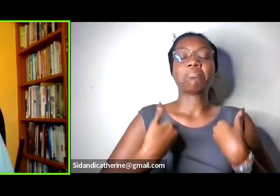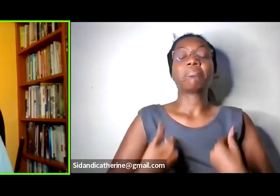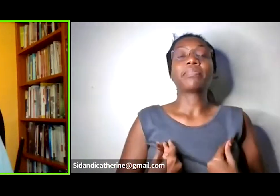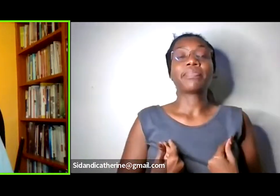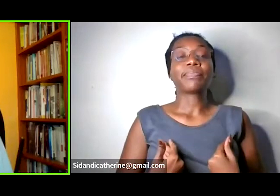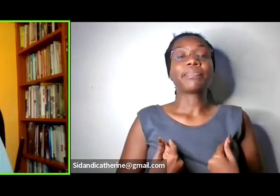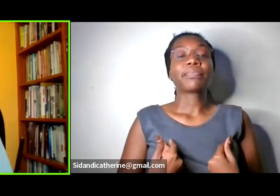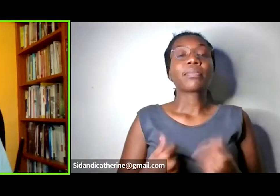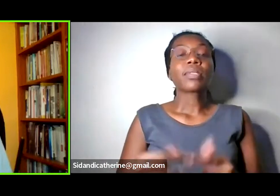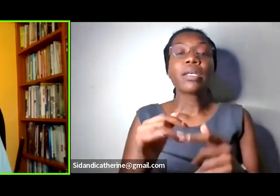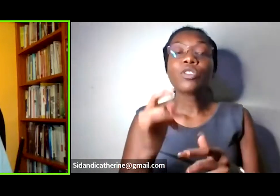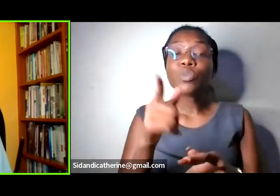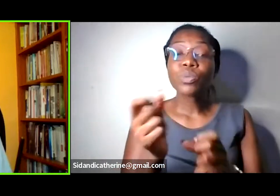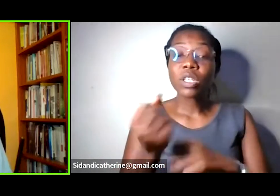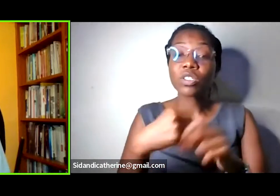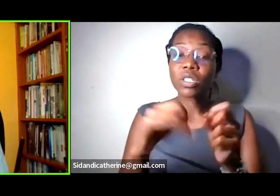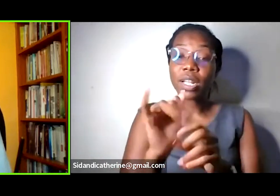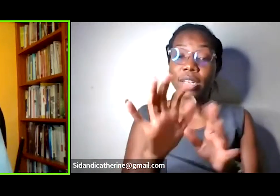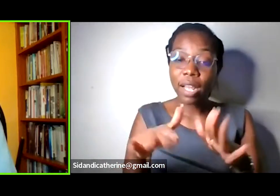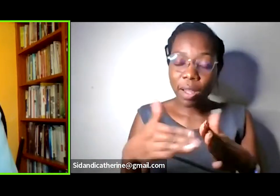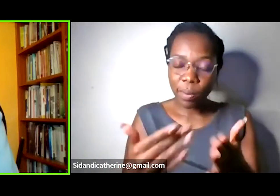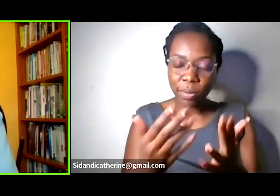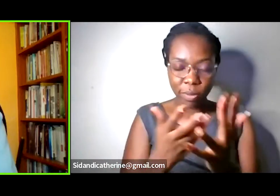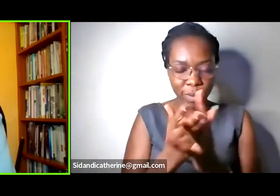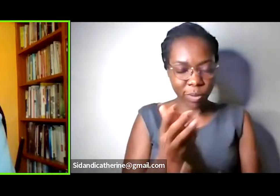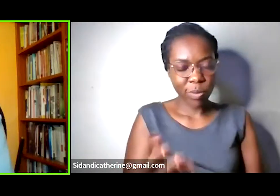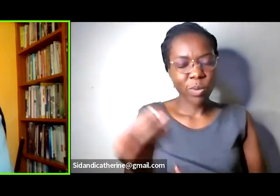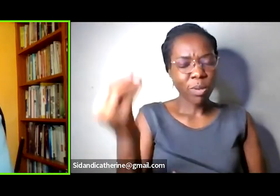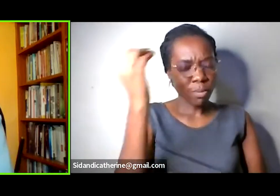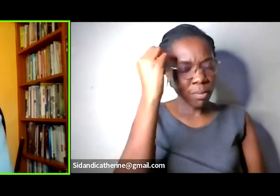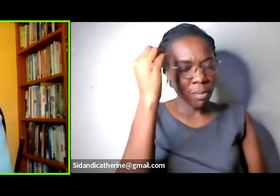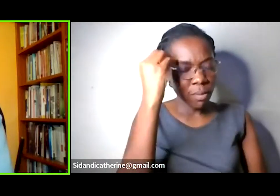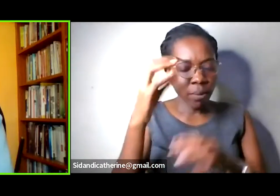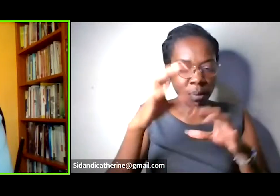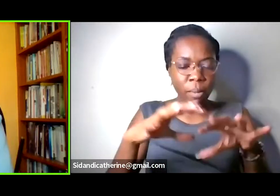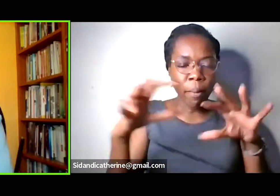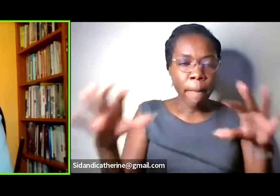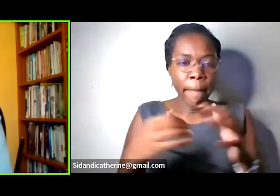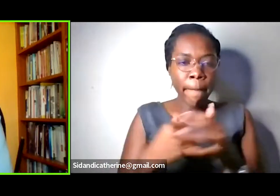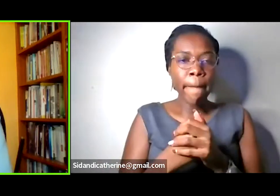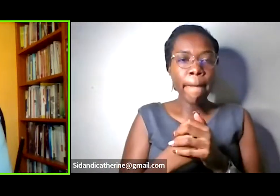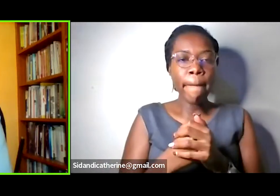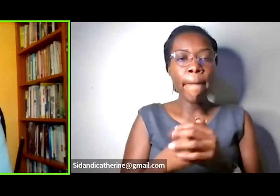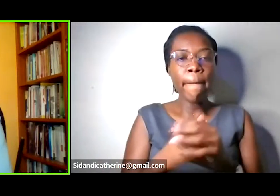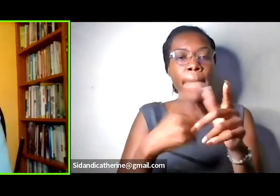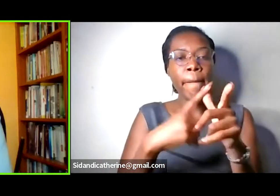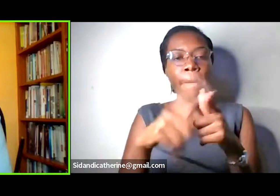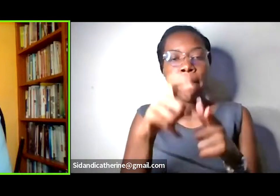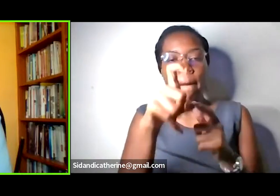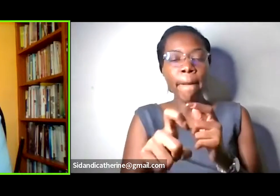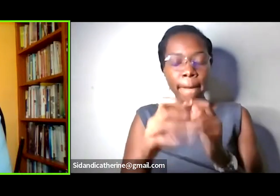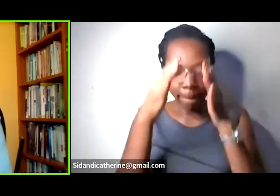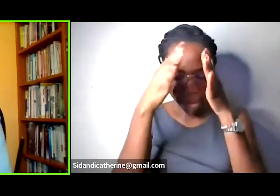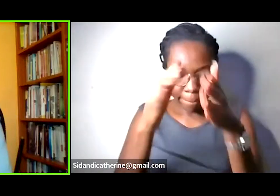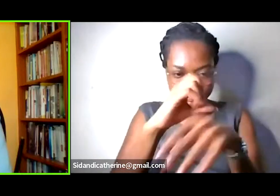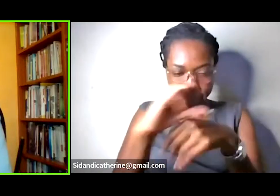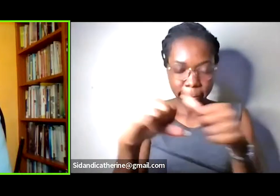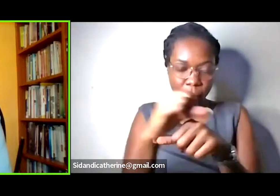buyers. See, so the customer is telling you, tell me a little bit more, educate